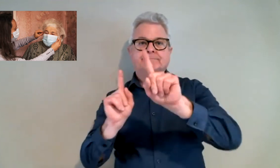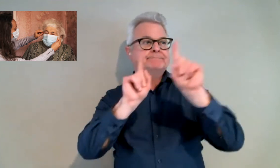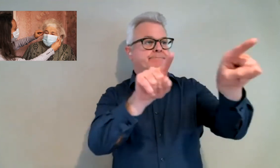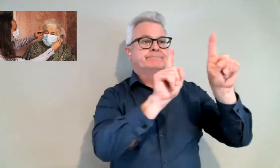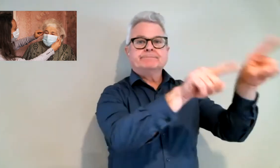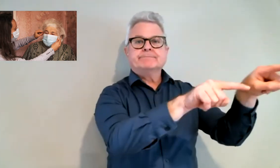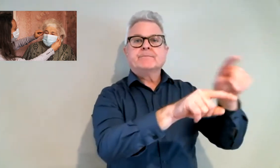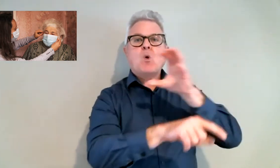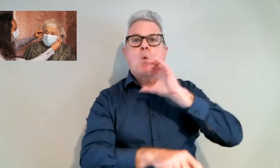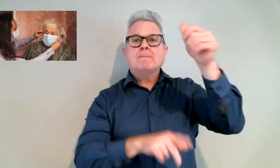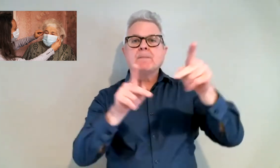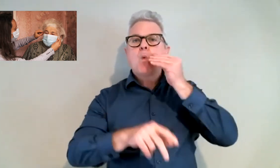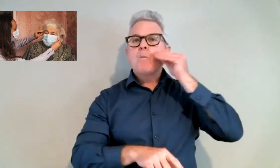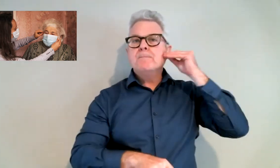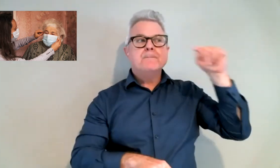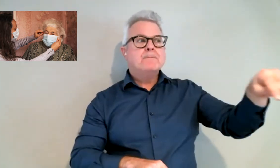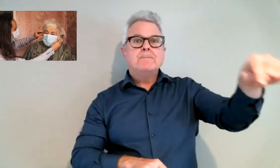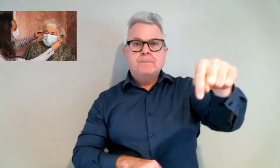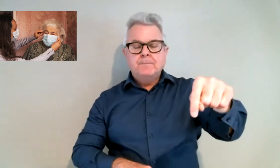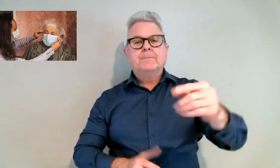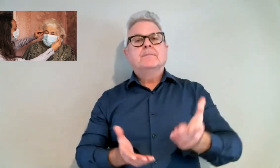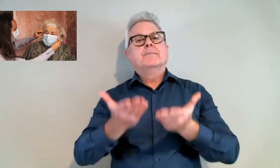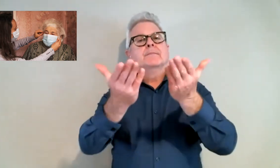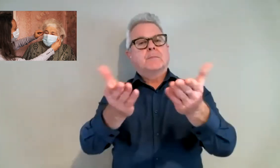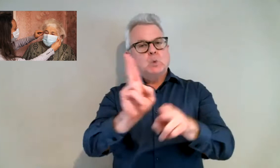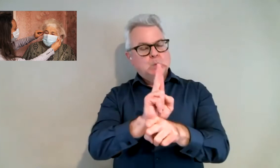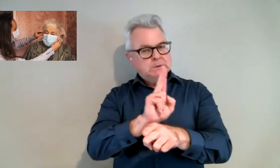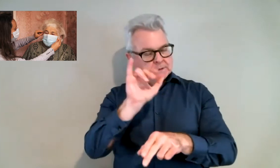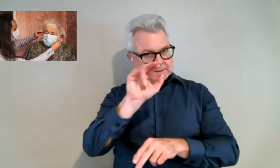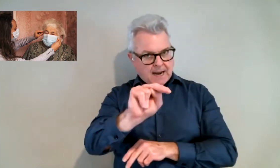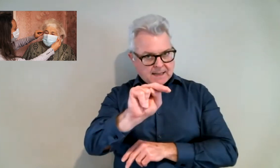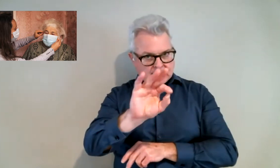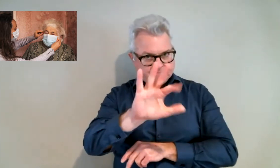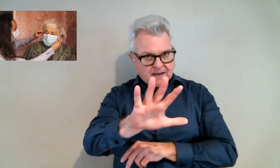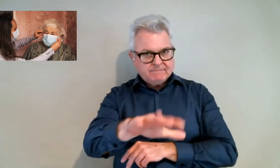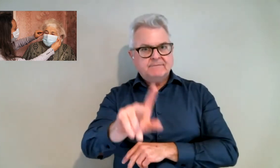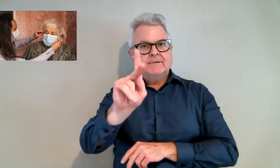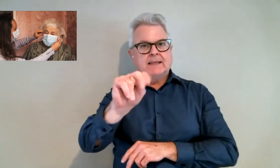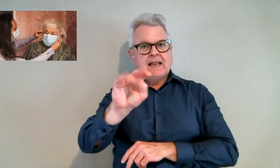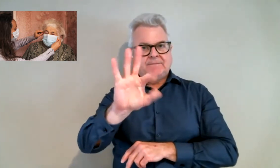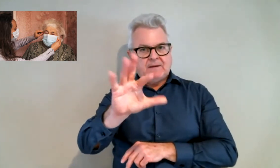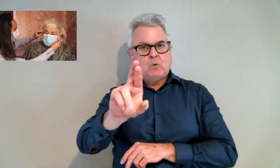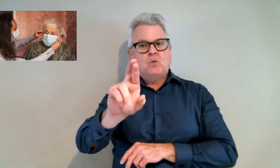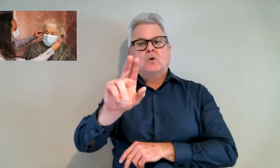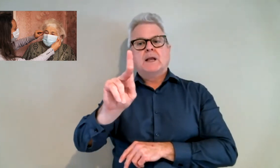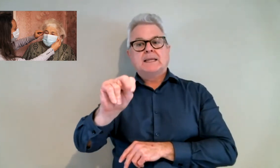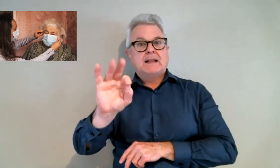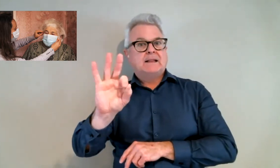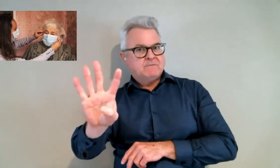caregivers, going into people's homes, it is recommended that you use the N95, the KN95,